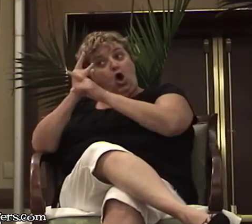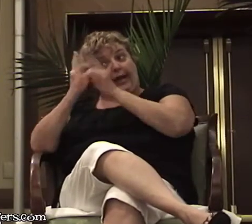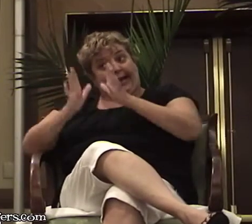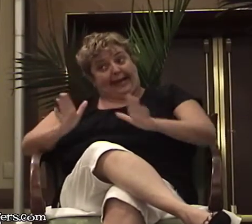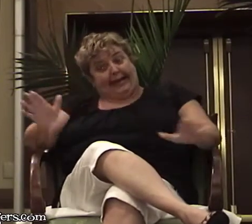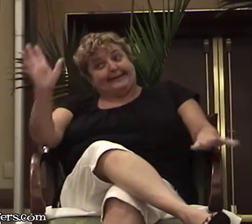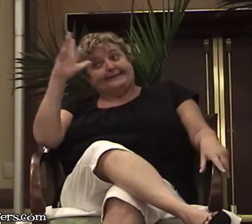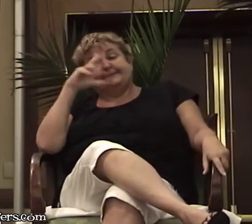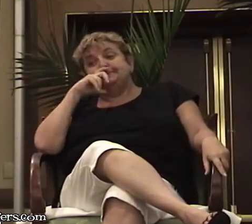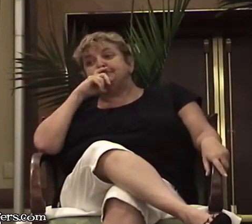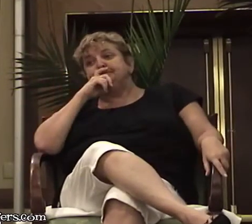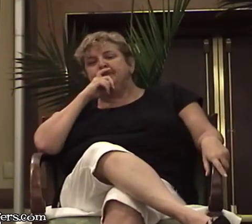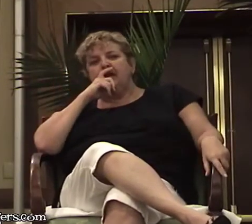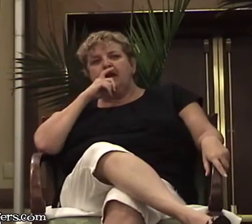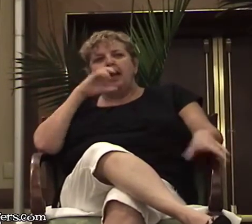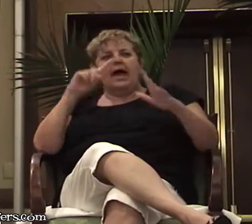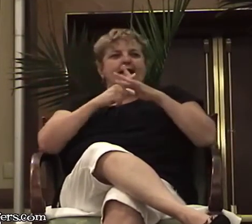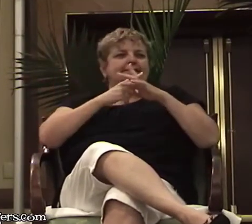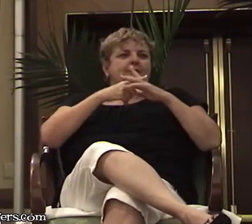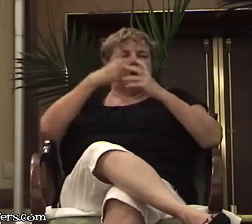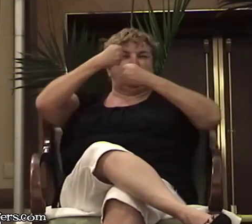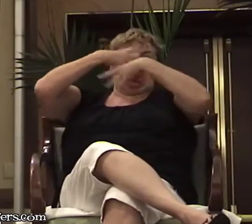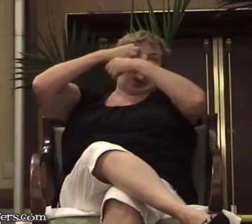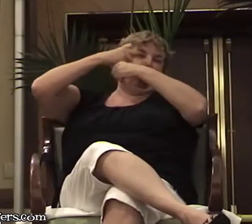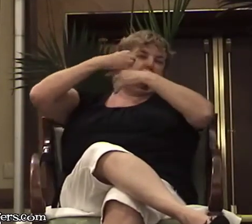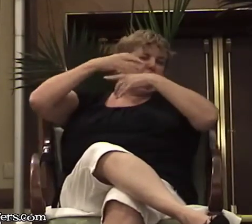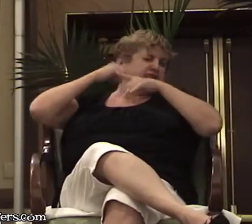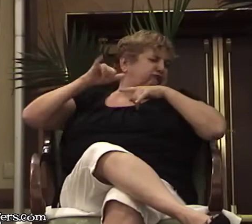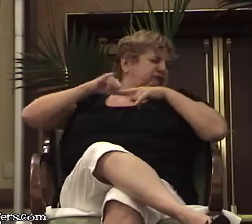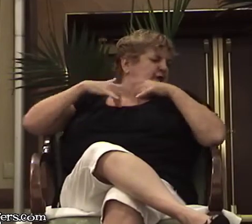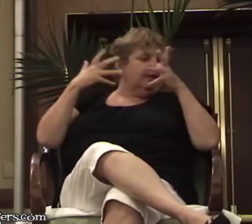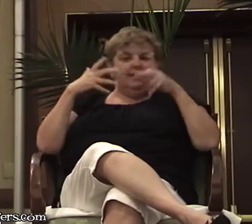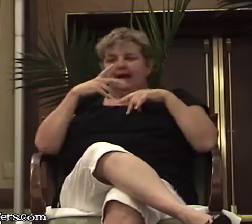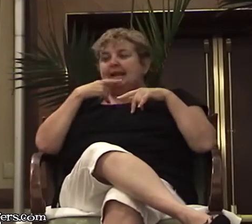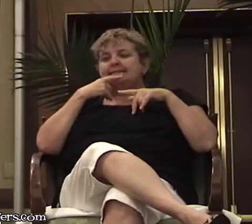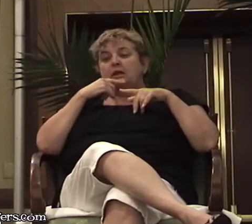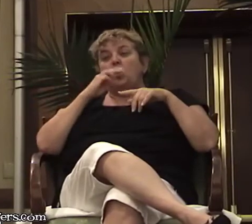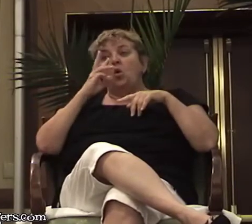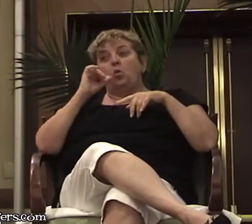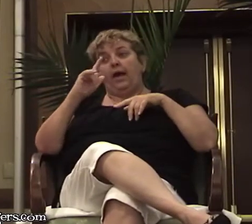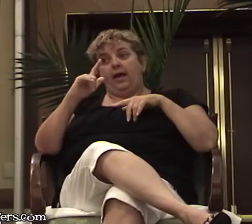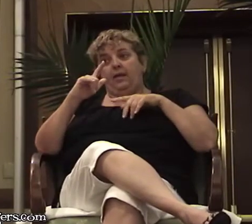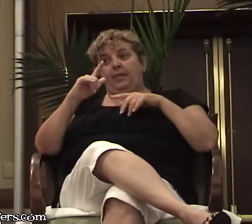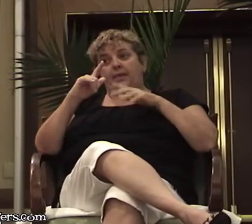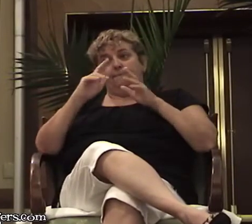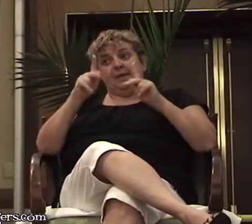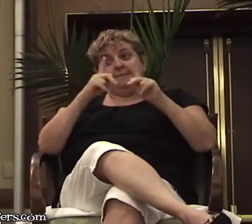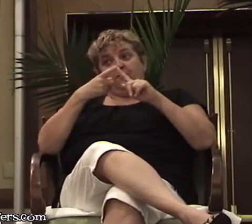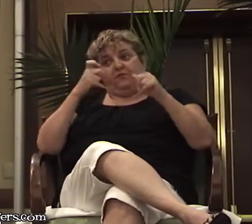So he started cussing me out on the bus and everything. I told him, I said, you know, the people from the AA club told me that you would probably react like this to my